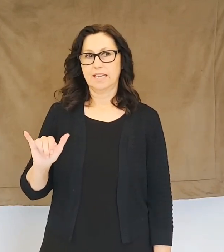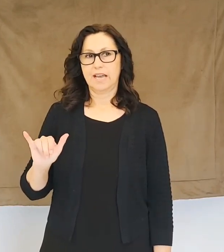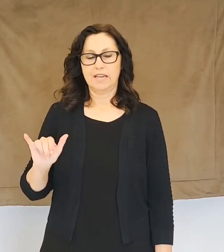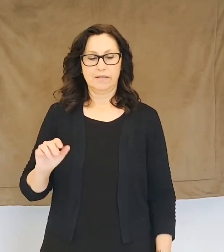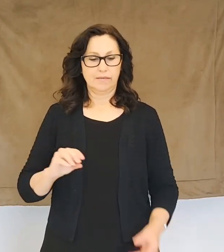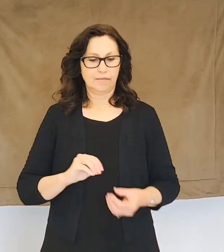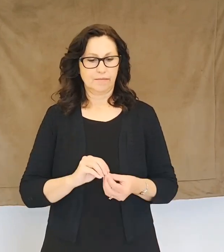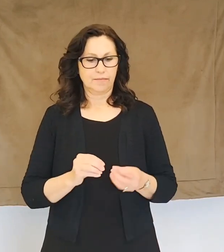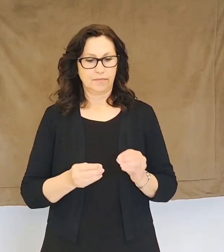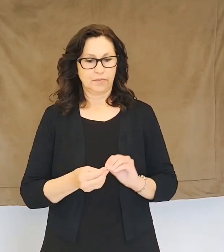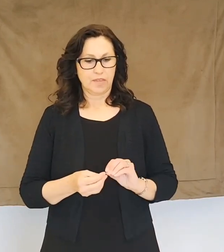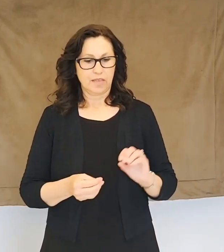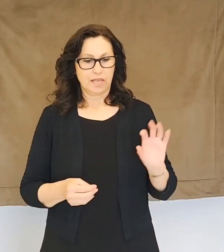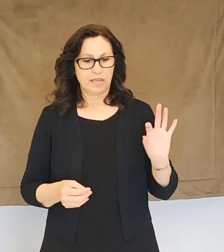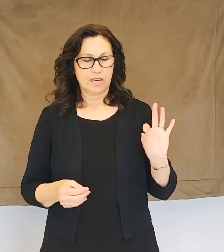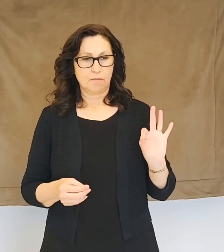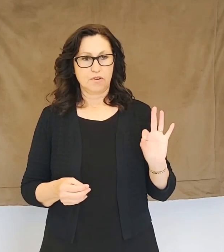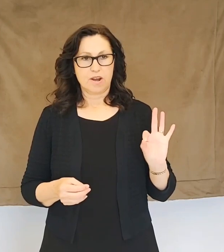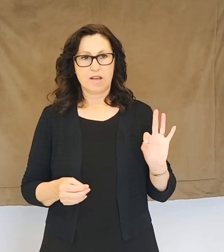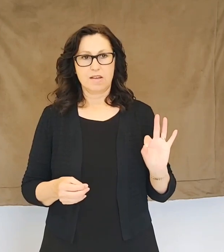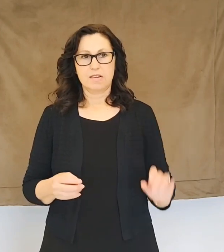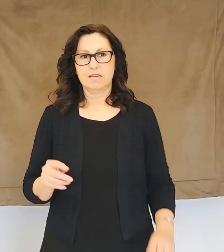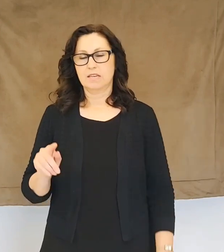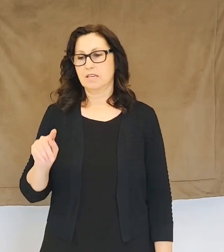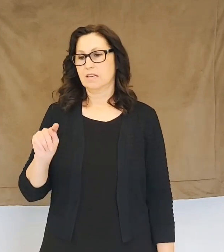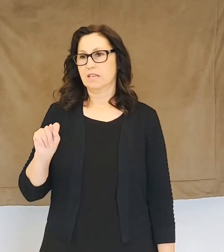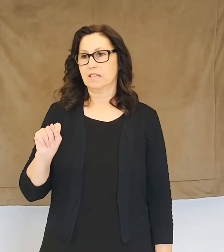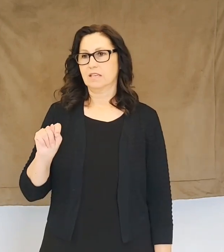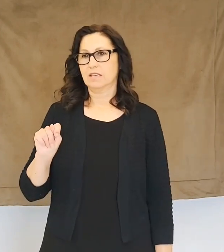say. Number nine,